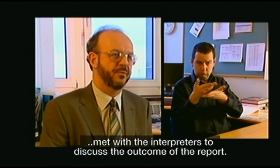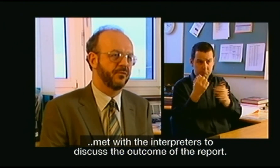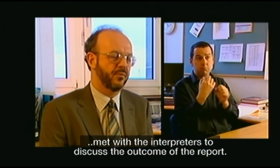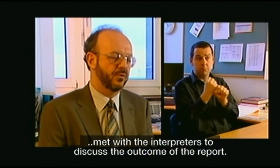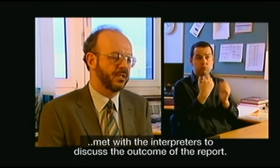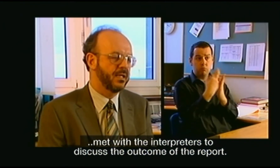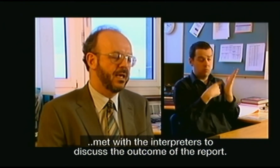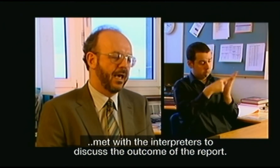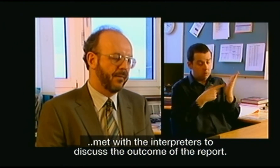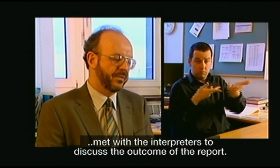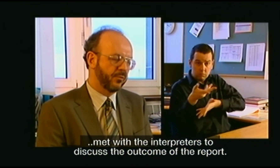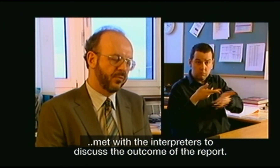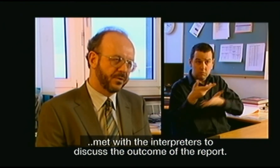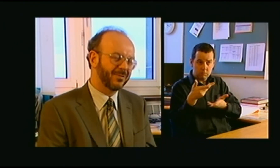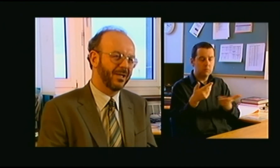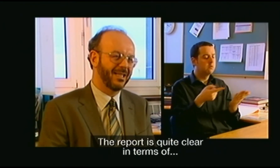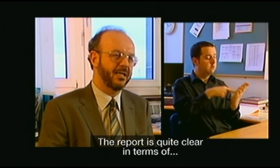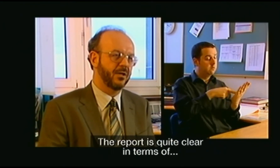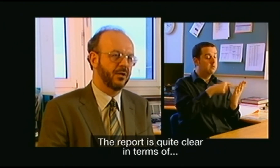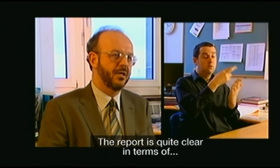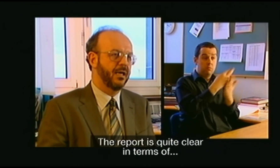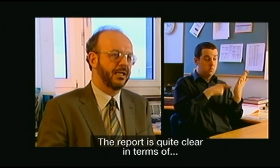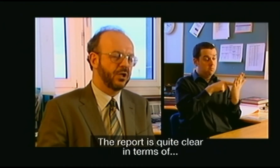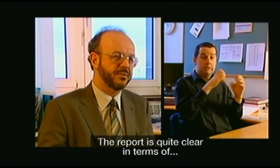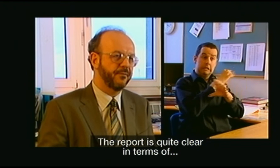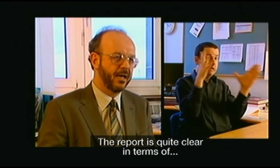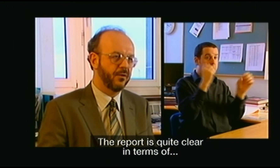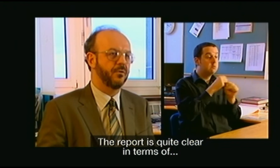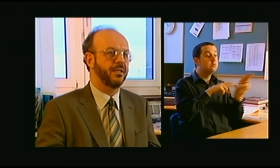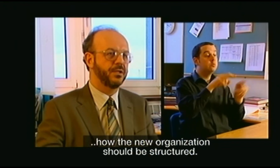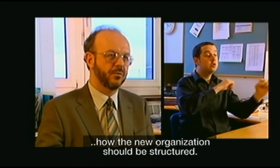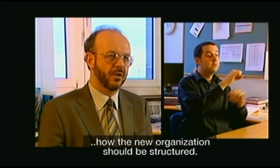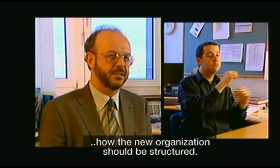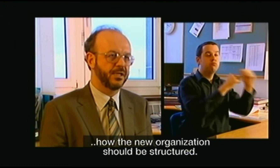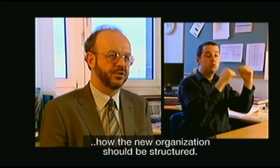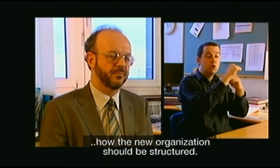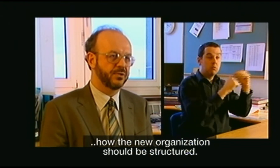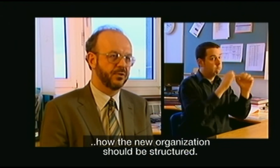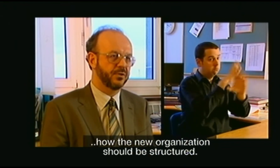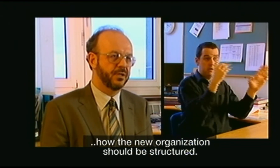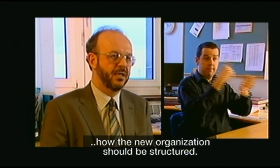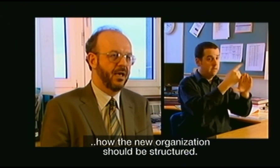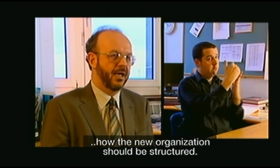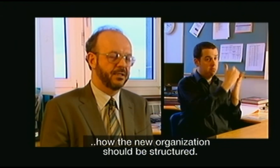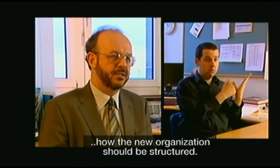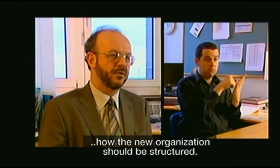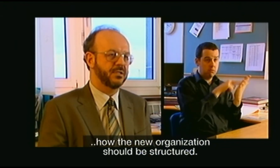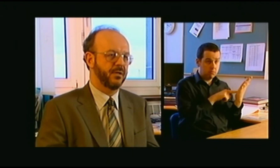of the report. The report is quite clear in terms of how the new organisation should be structured, and it talks about